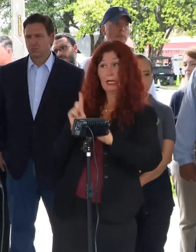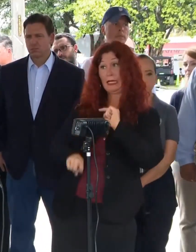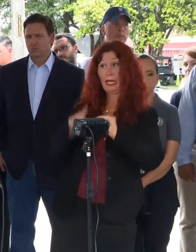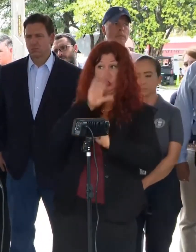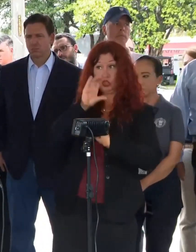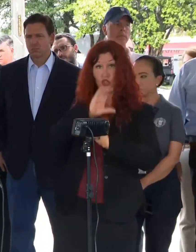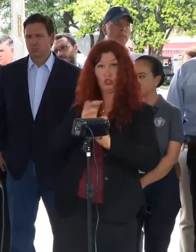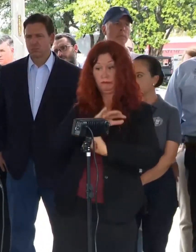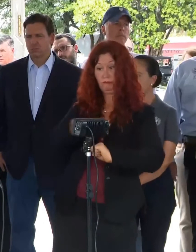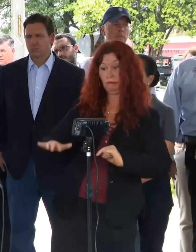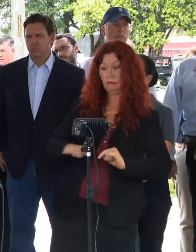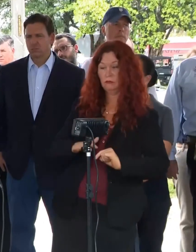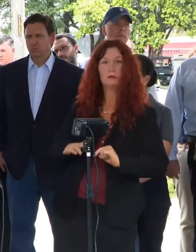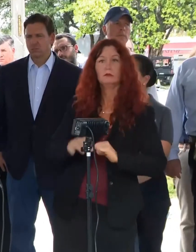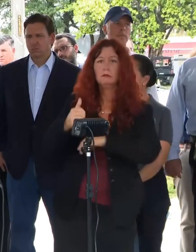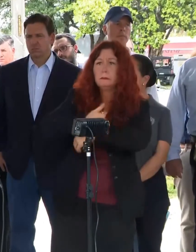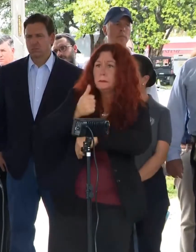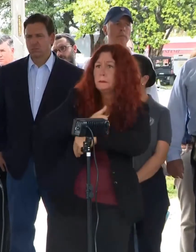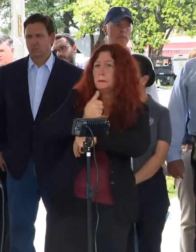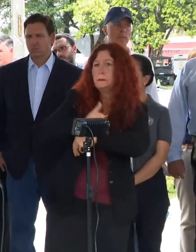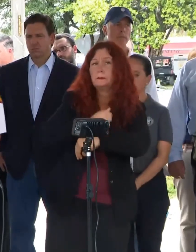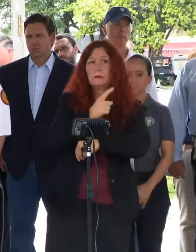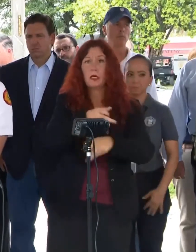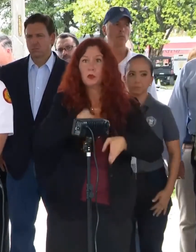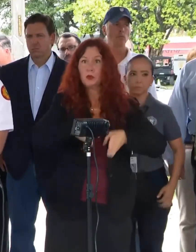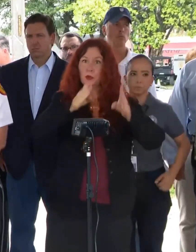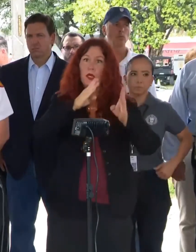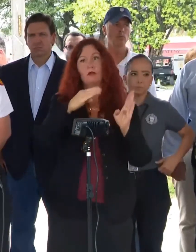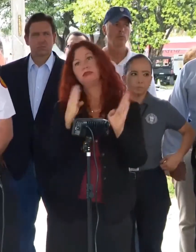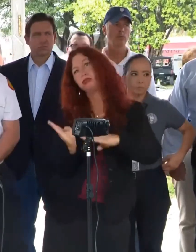concerns on all aspects, and we keep going.